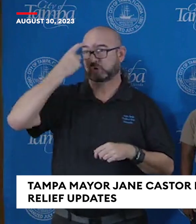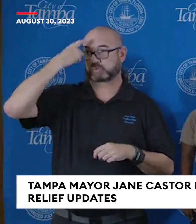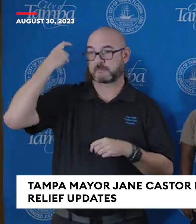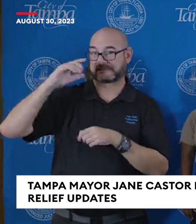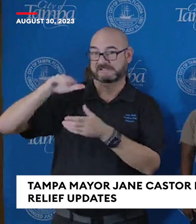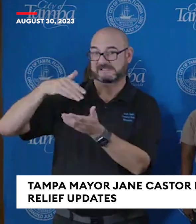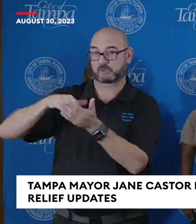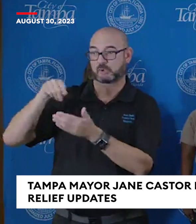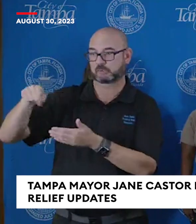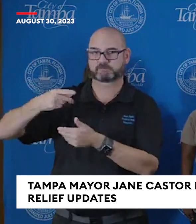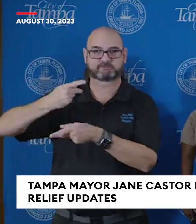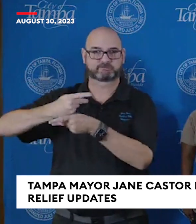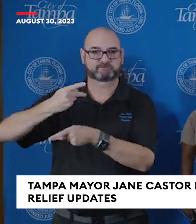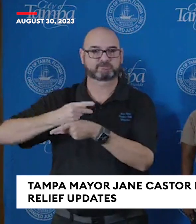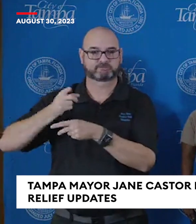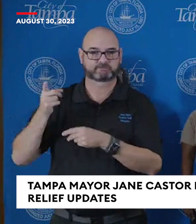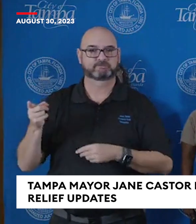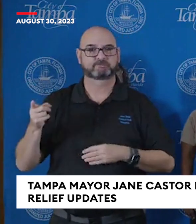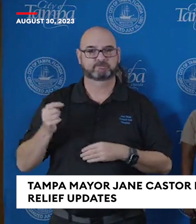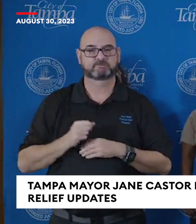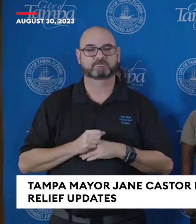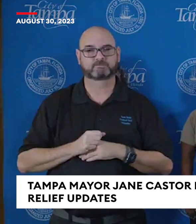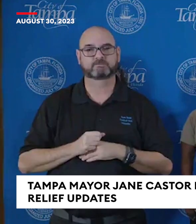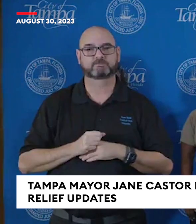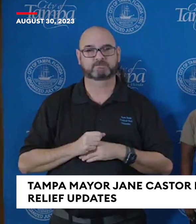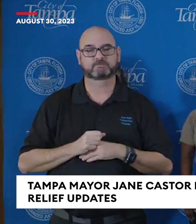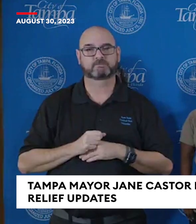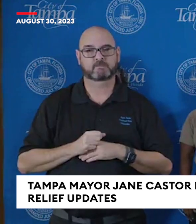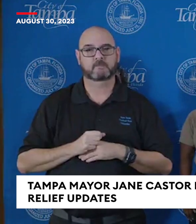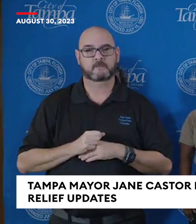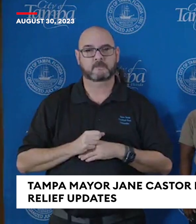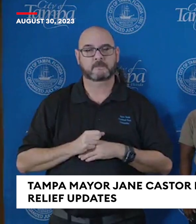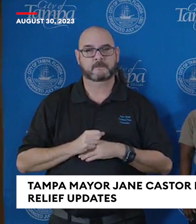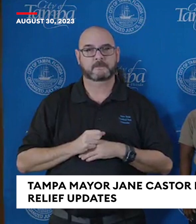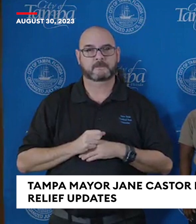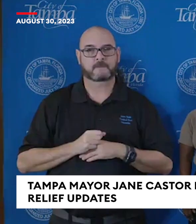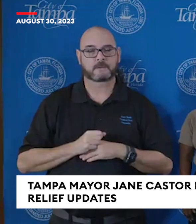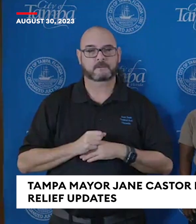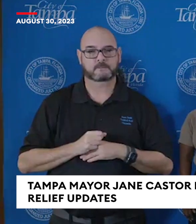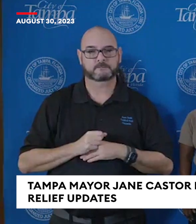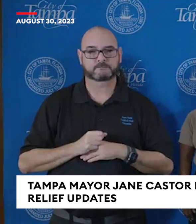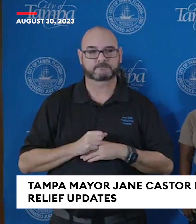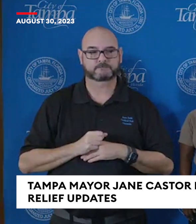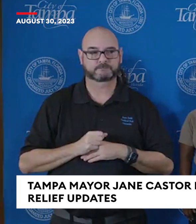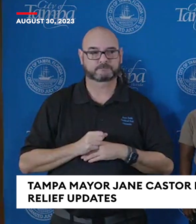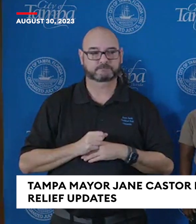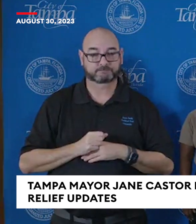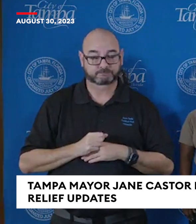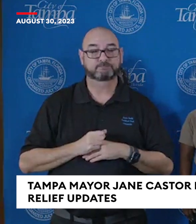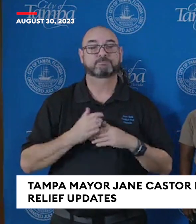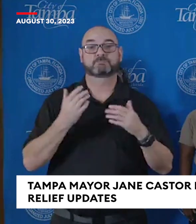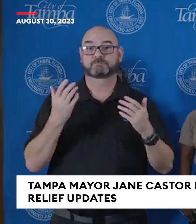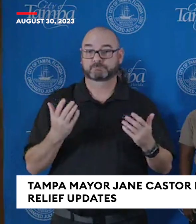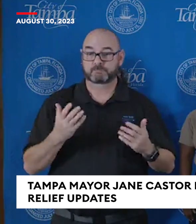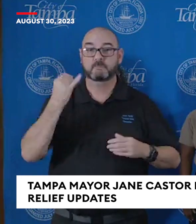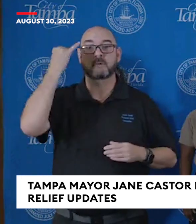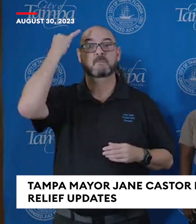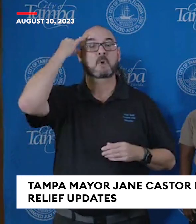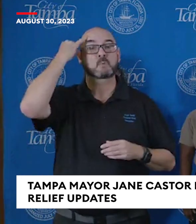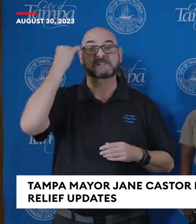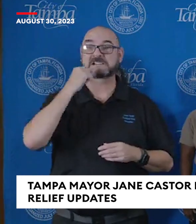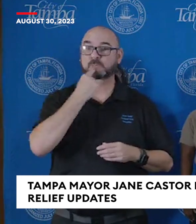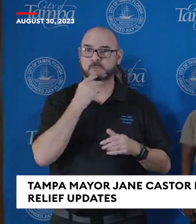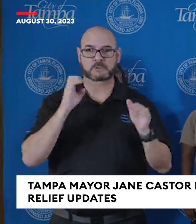they are still tending to the patients. They have the ability to bring in if it is a severe emergency.